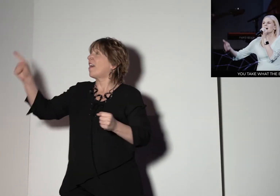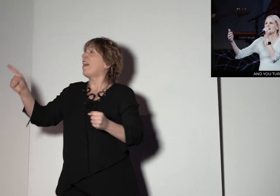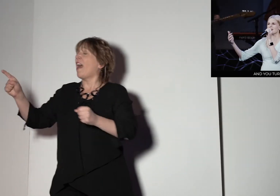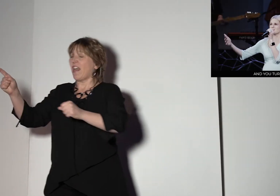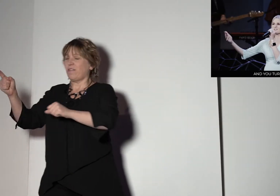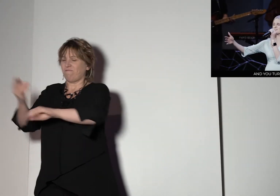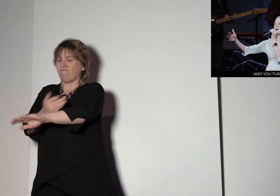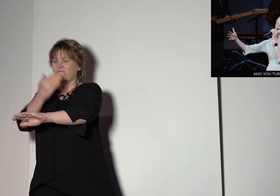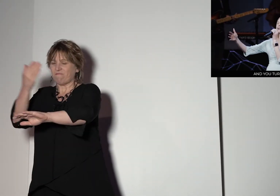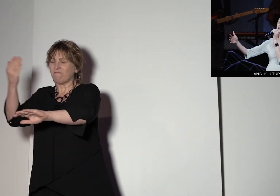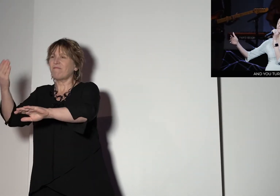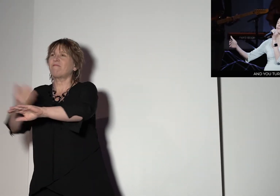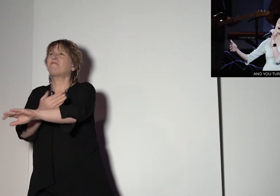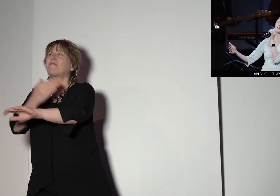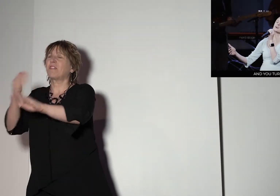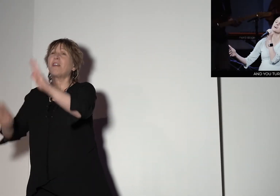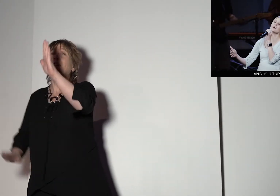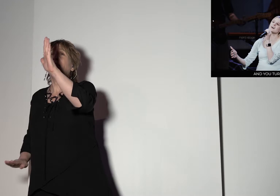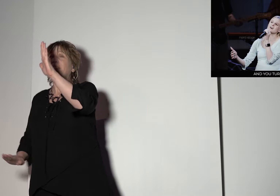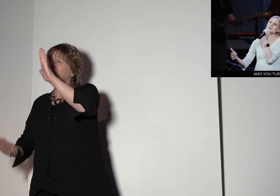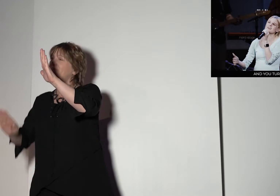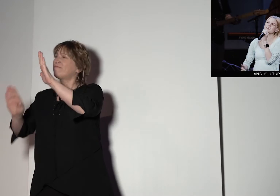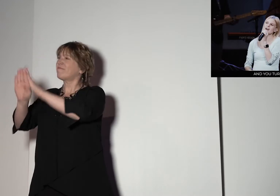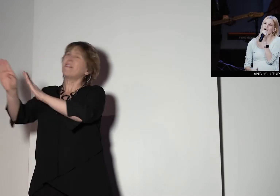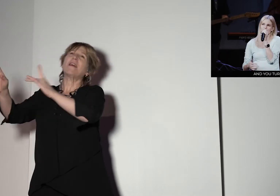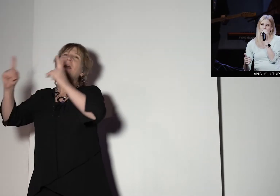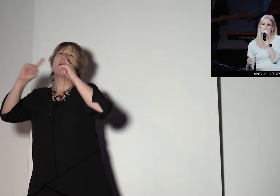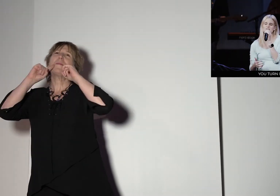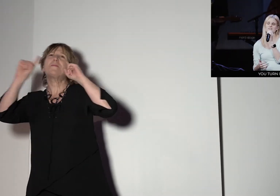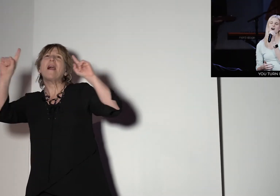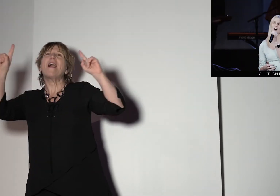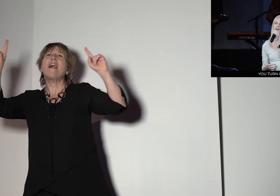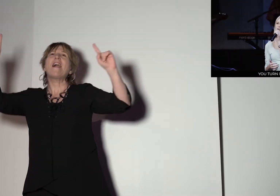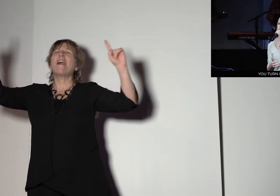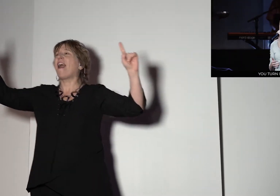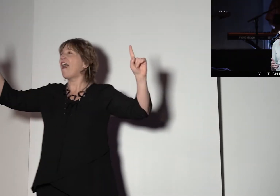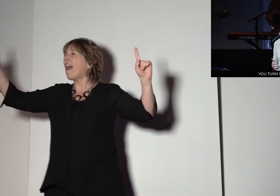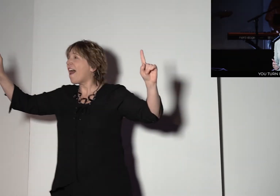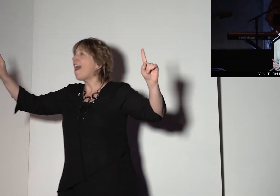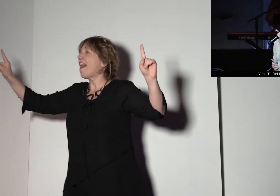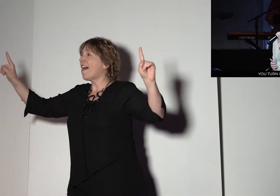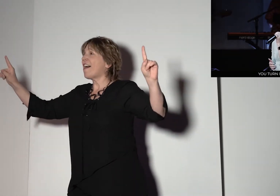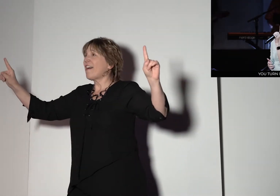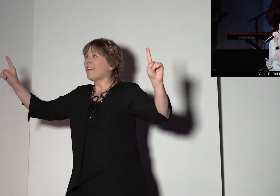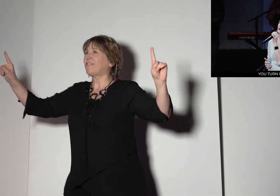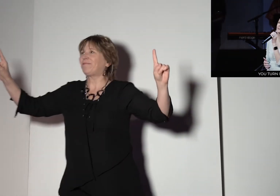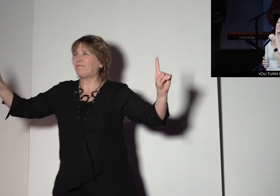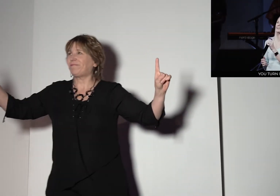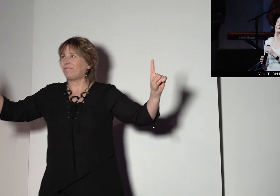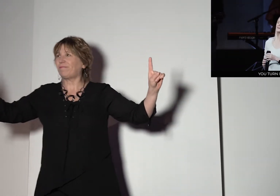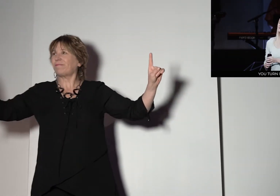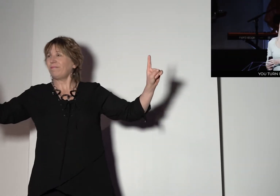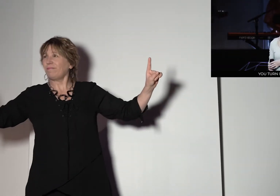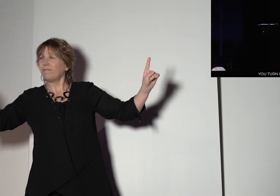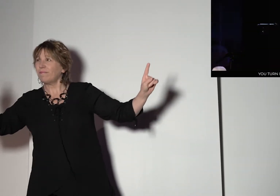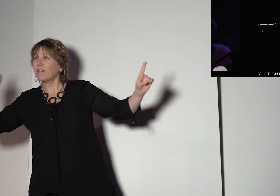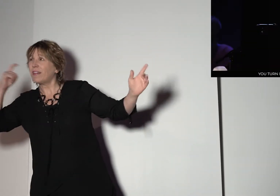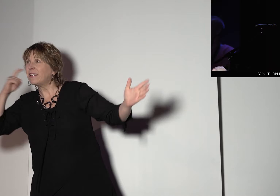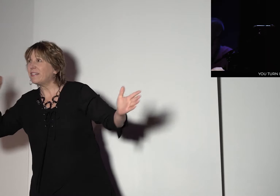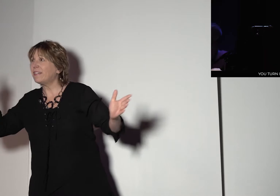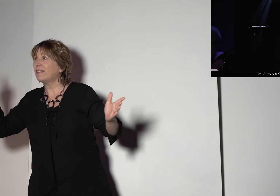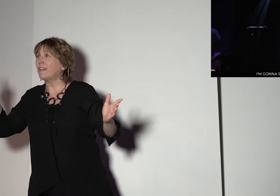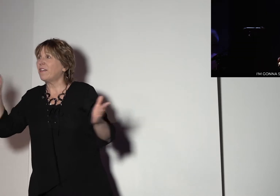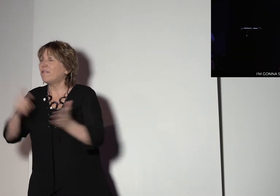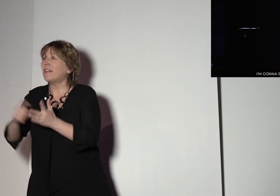evil, and you turn it for good. You turn it for good. And I'm